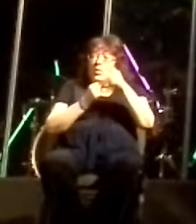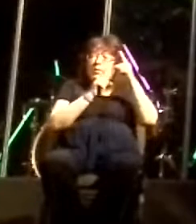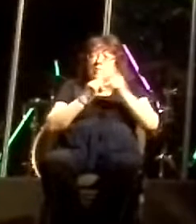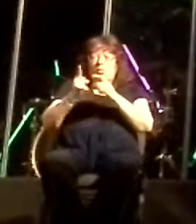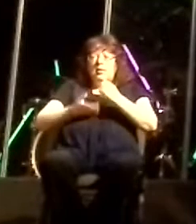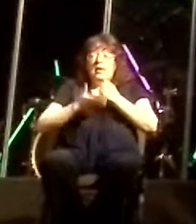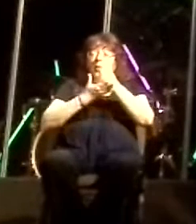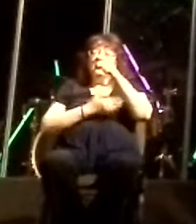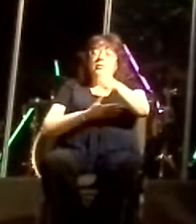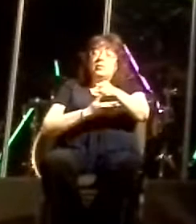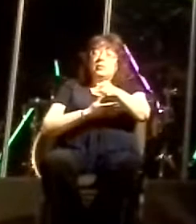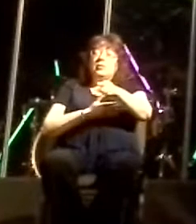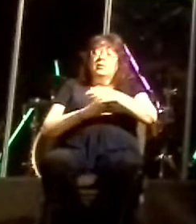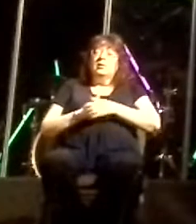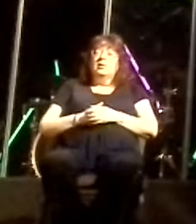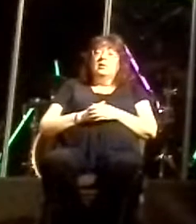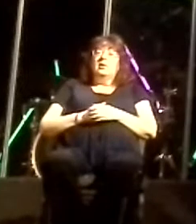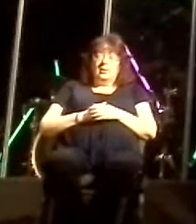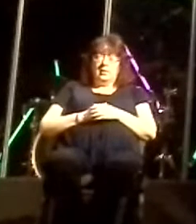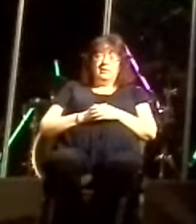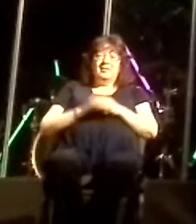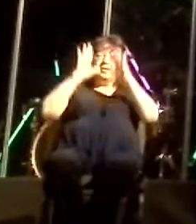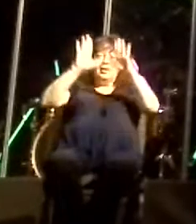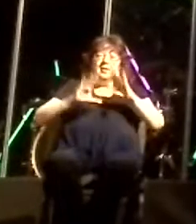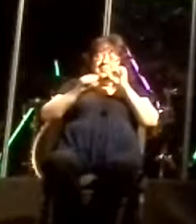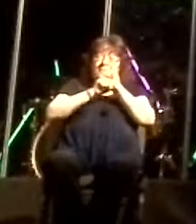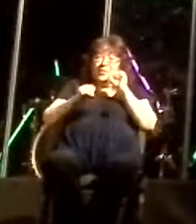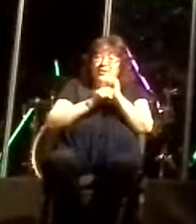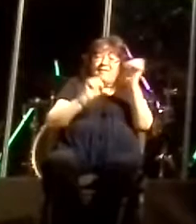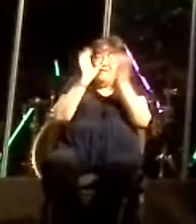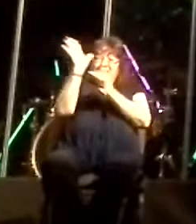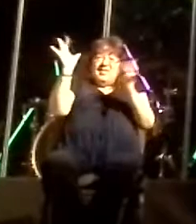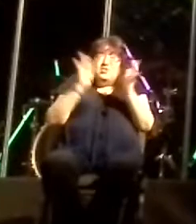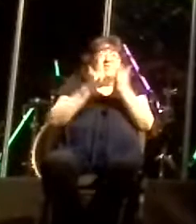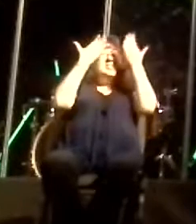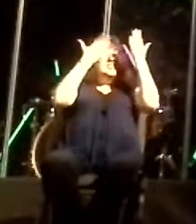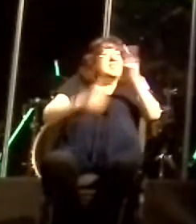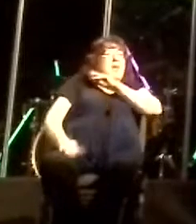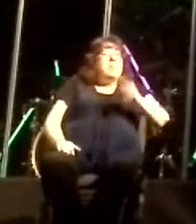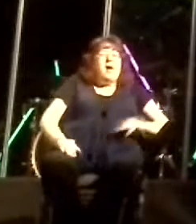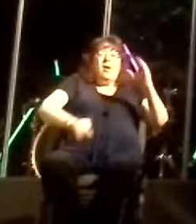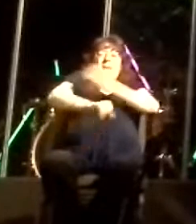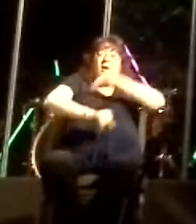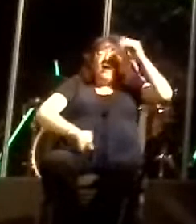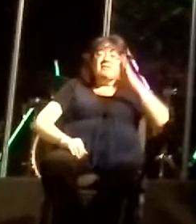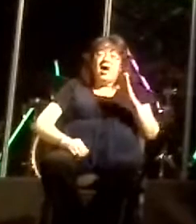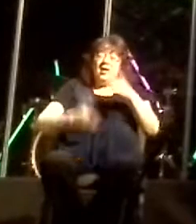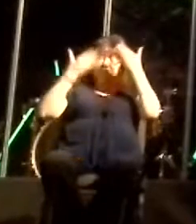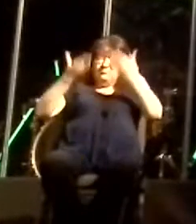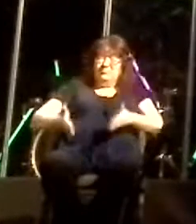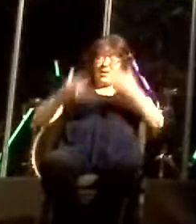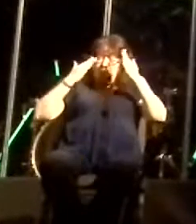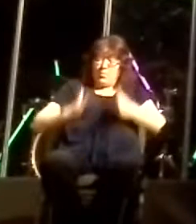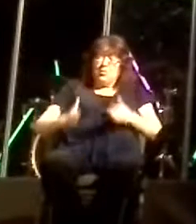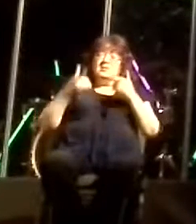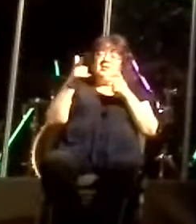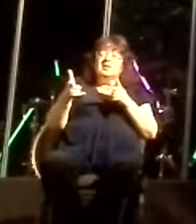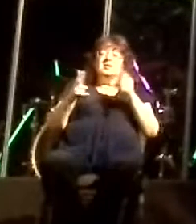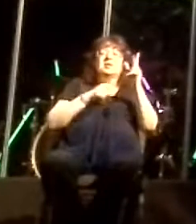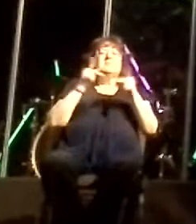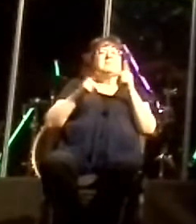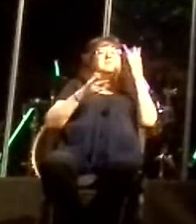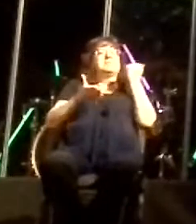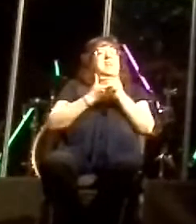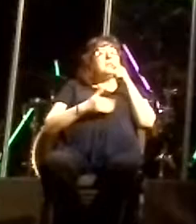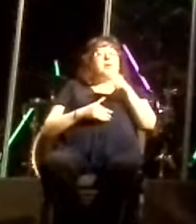and help you. And so it's a miracle. Jesus is the Messiah, the power of God in flesh. And this is where most people stop.